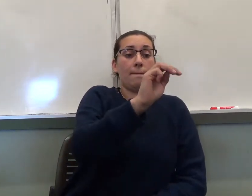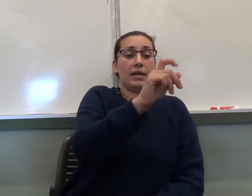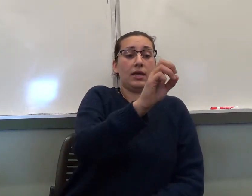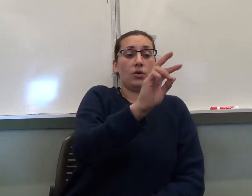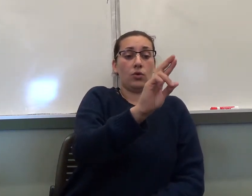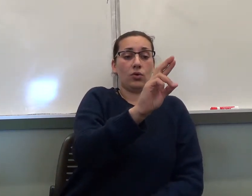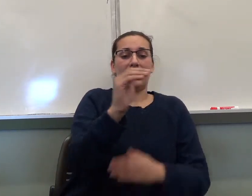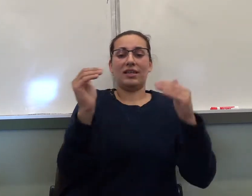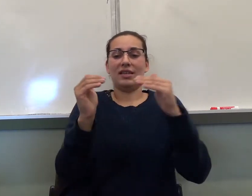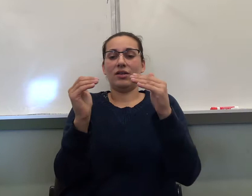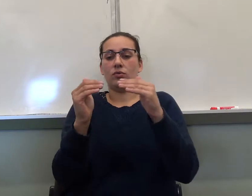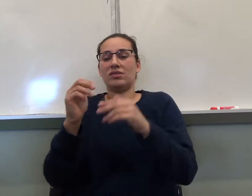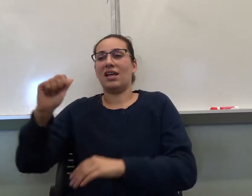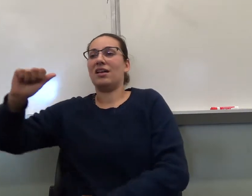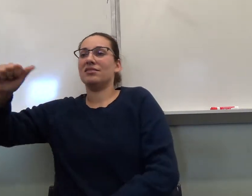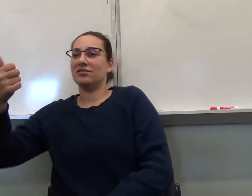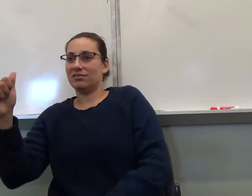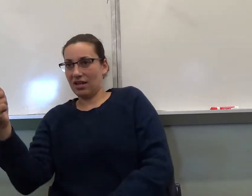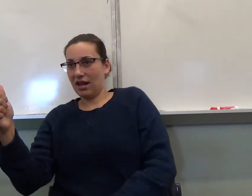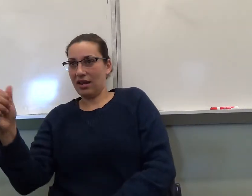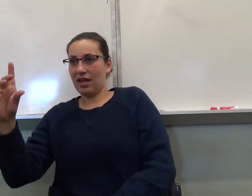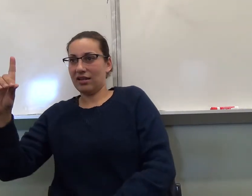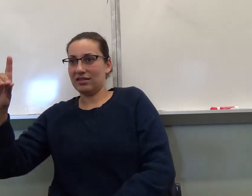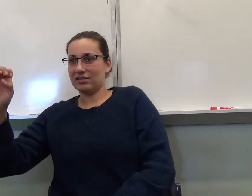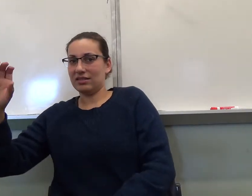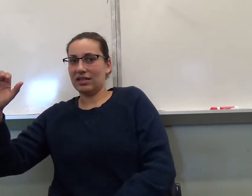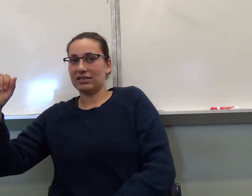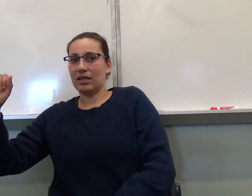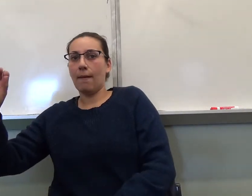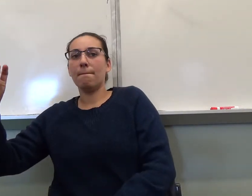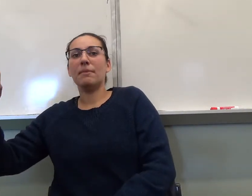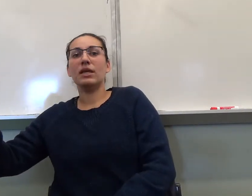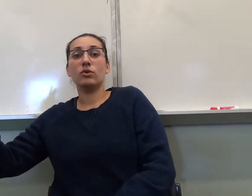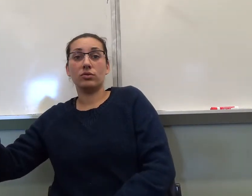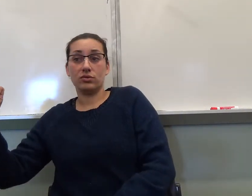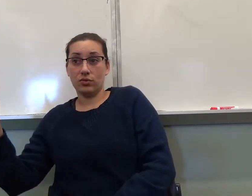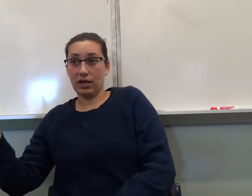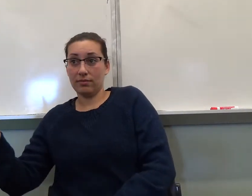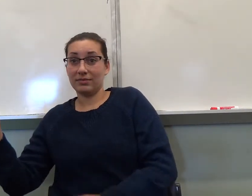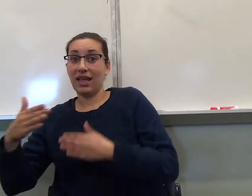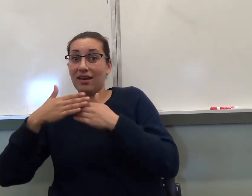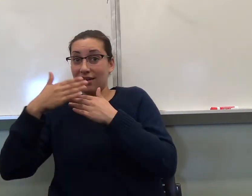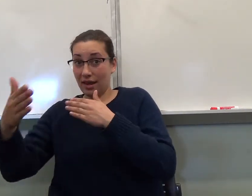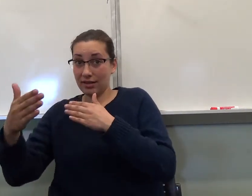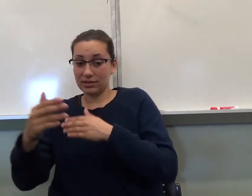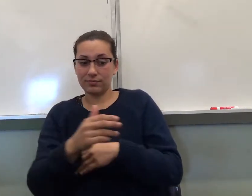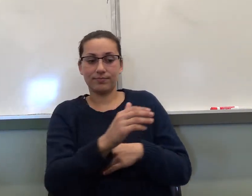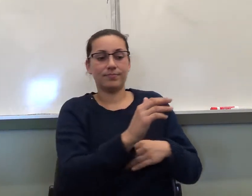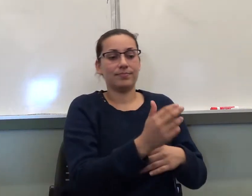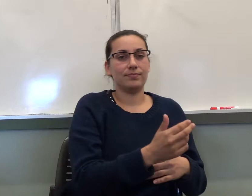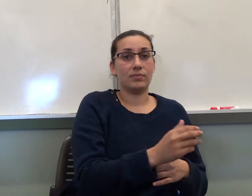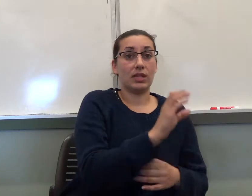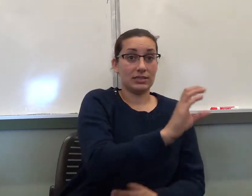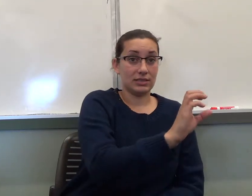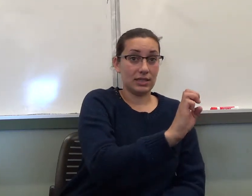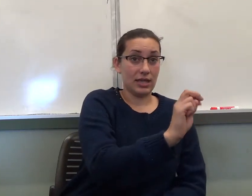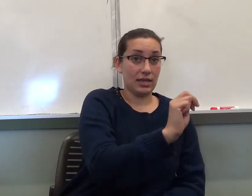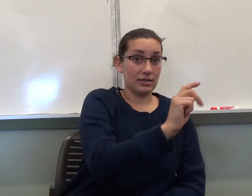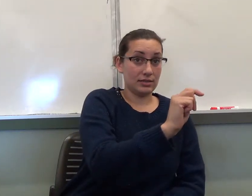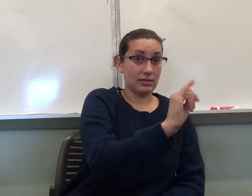one, you go to what's called a centimeter, C-E-N-T-I, CM is the abbreviation. Those are the smaller numbers